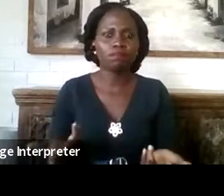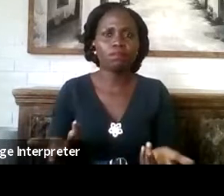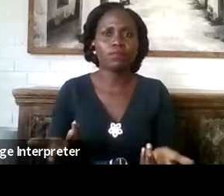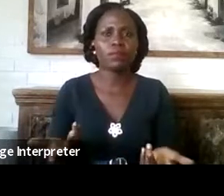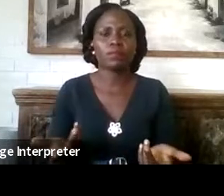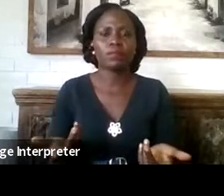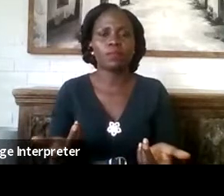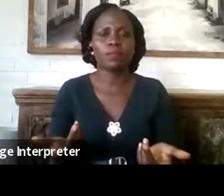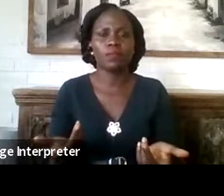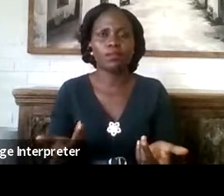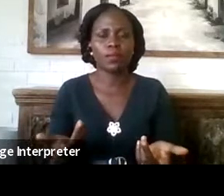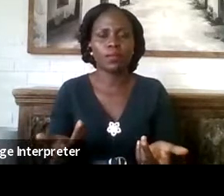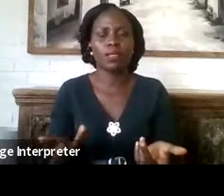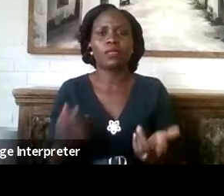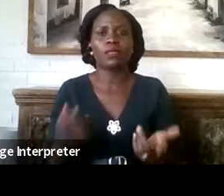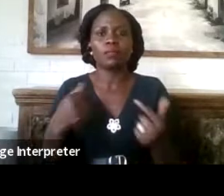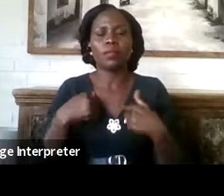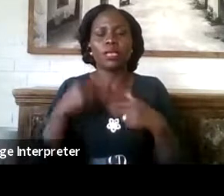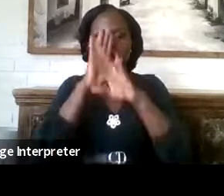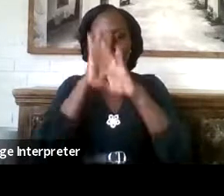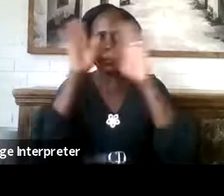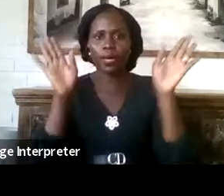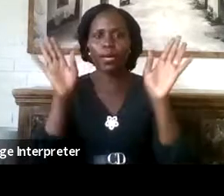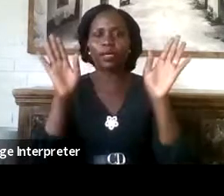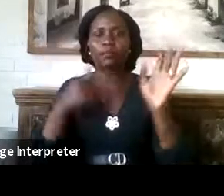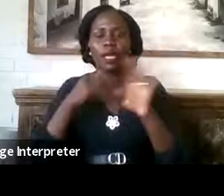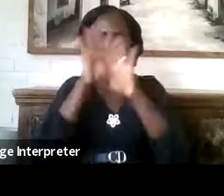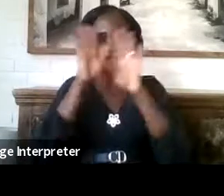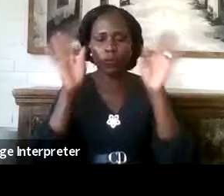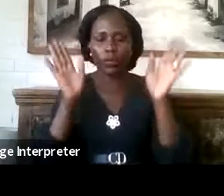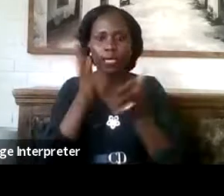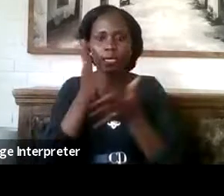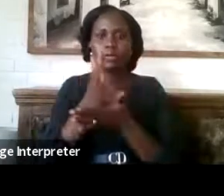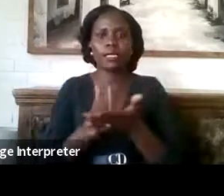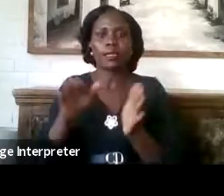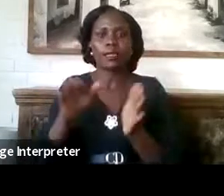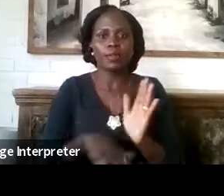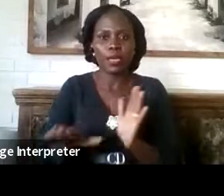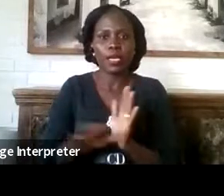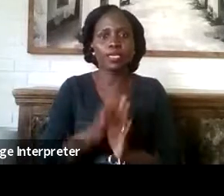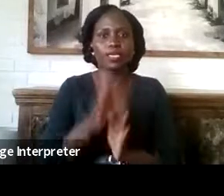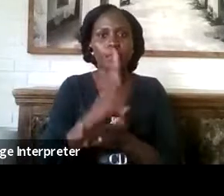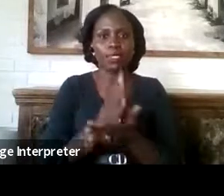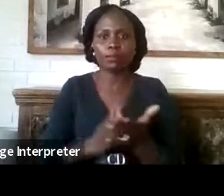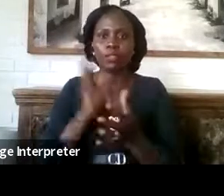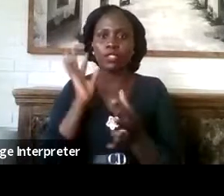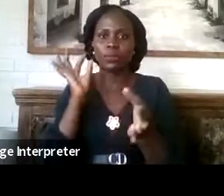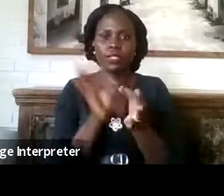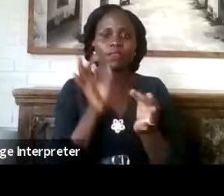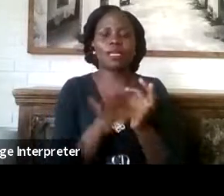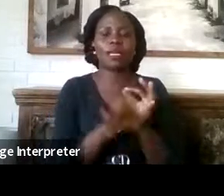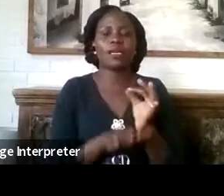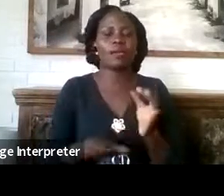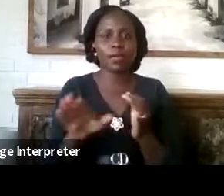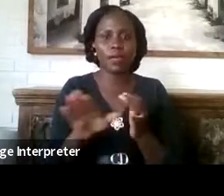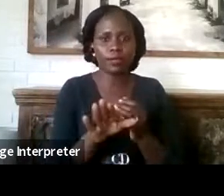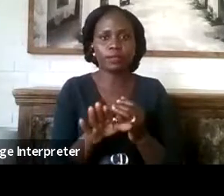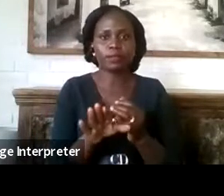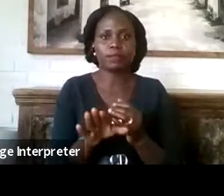I'm aware that in some areas, in some specific areas,